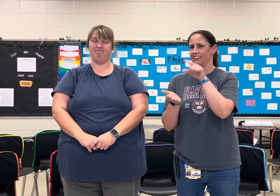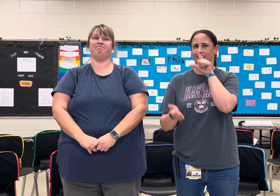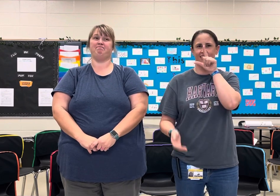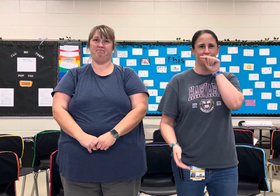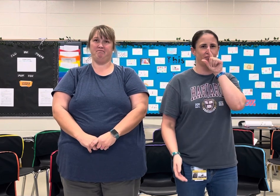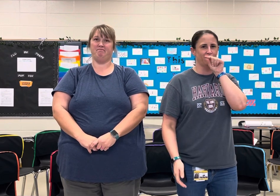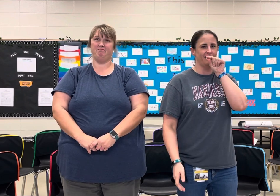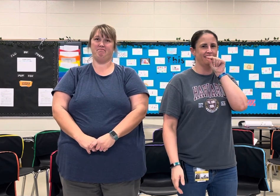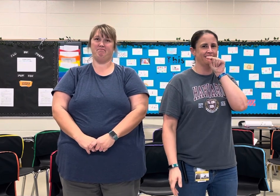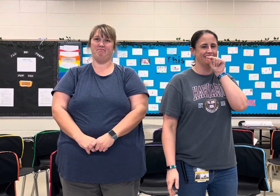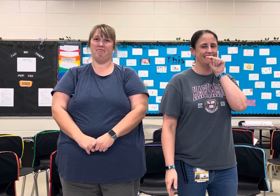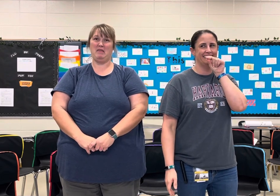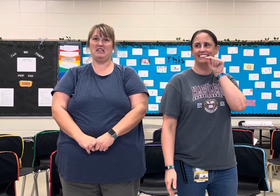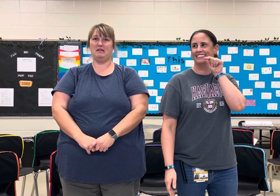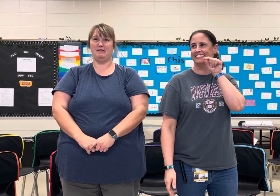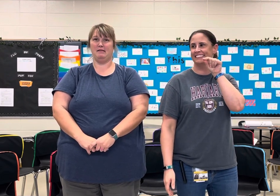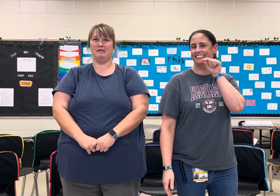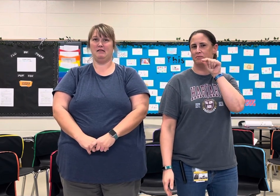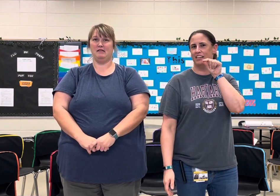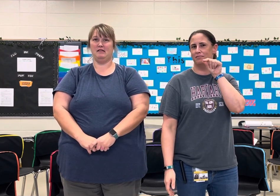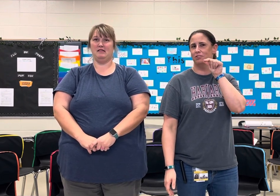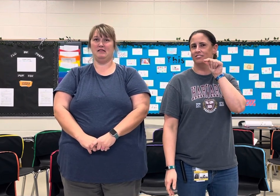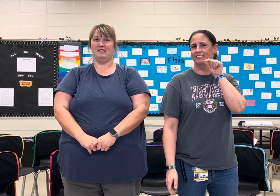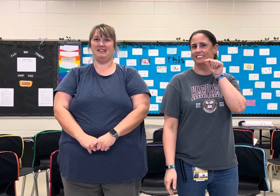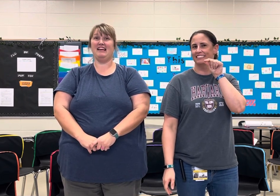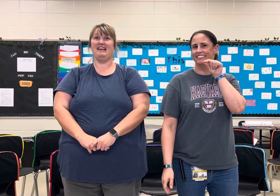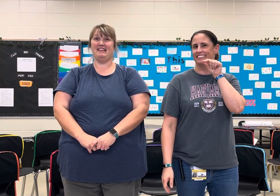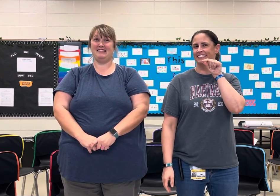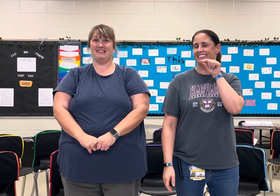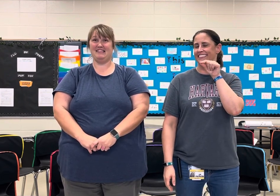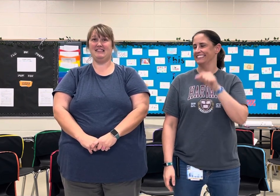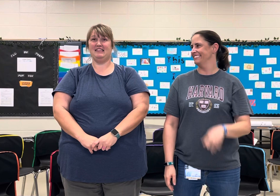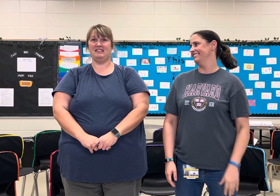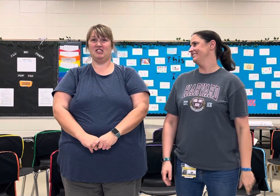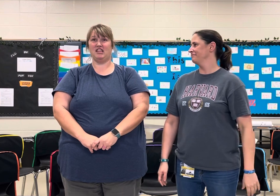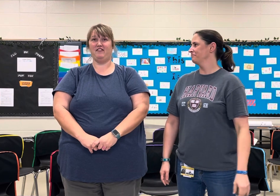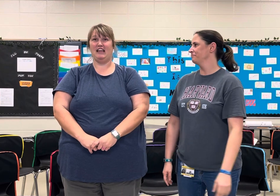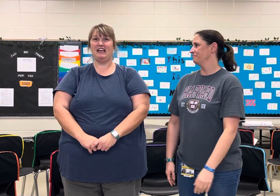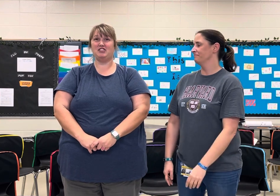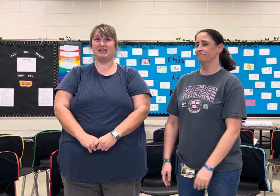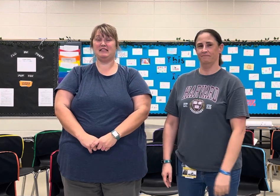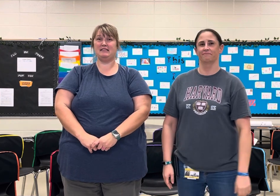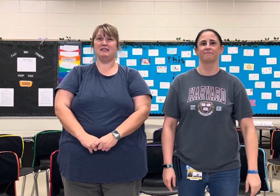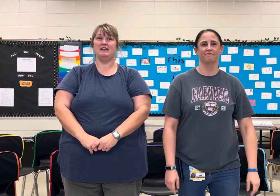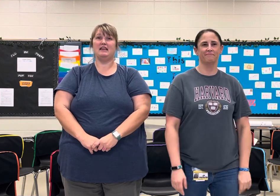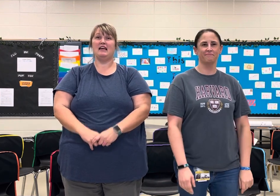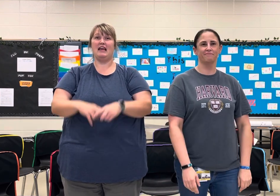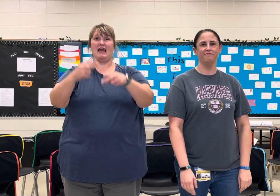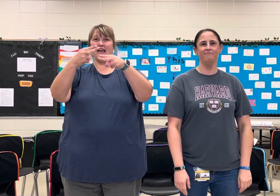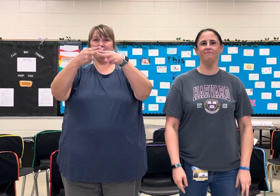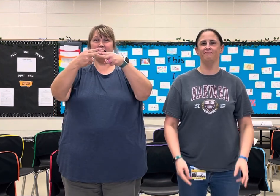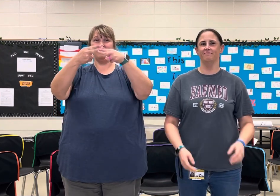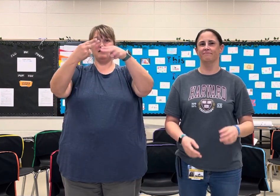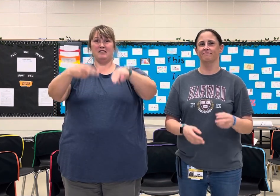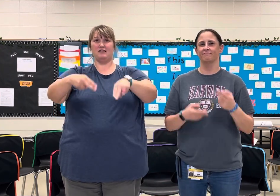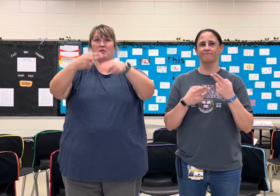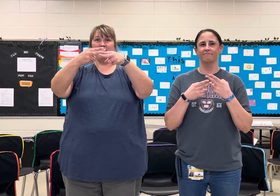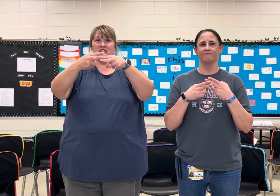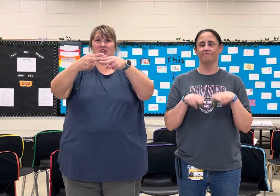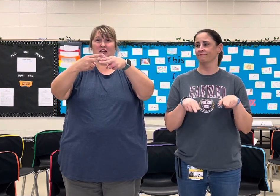then this for the Meat. yummy animal. Yes. It's chicken fillet like chickens. Eggs. So imagine you're like